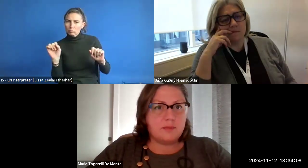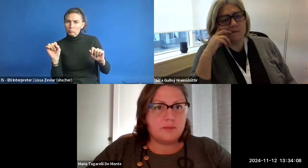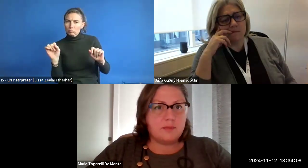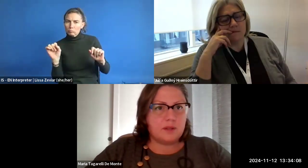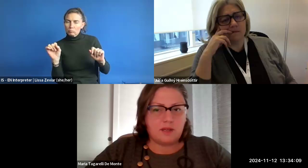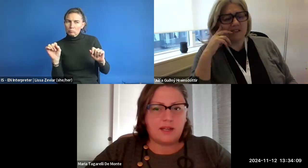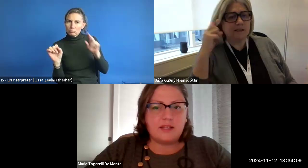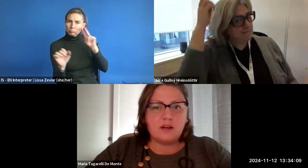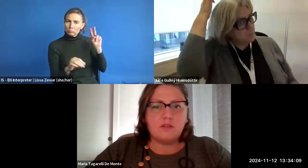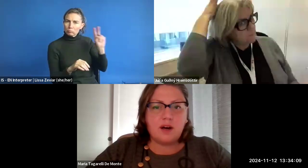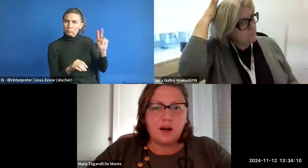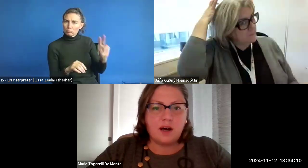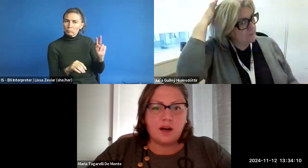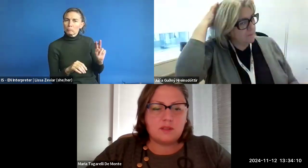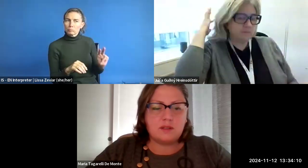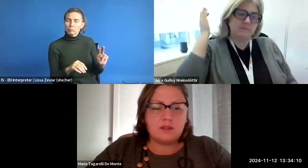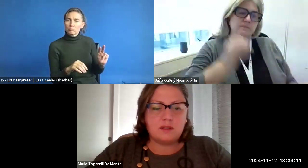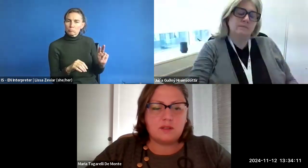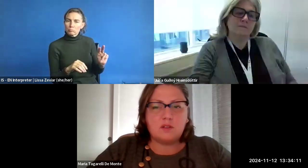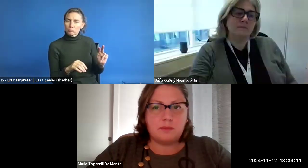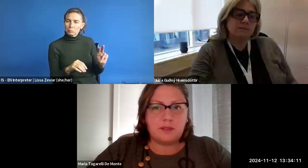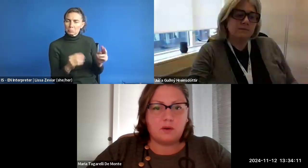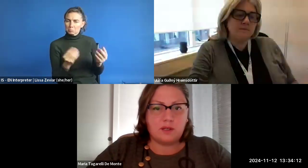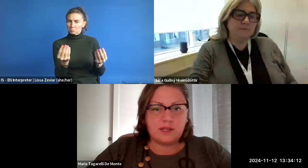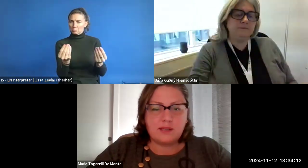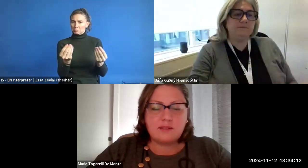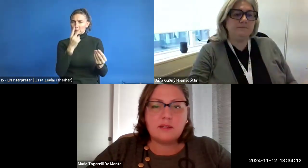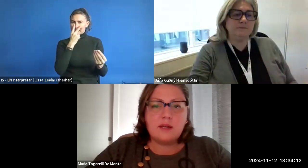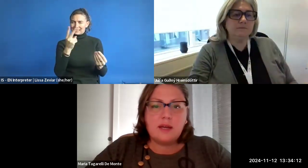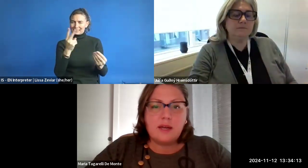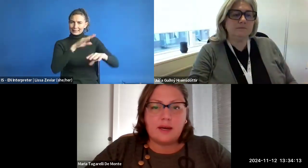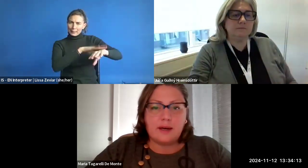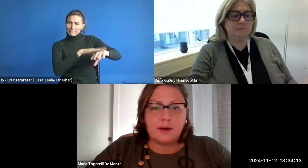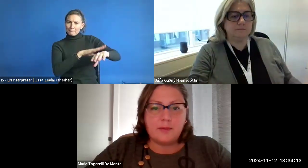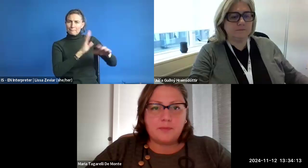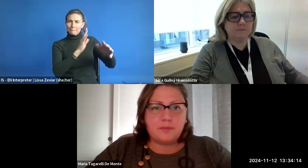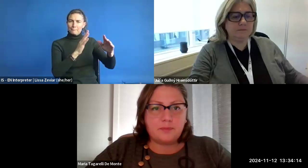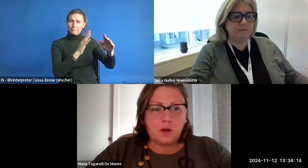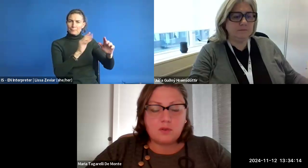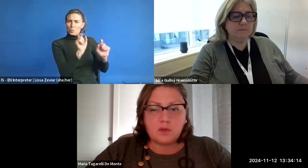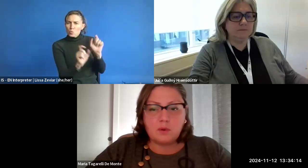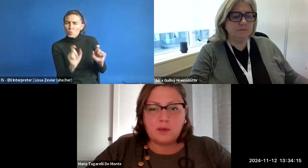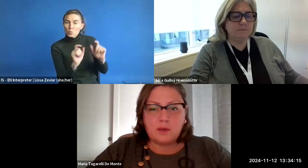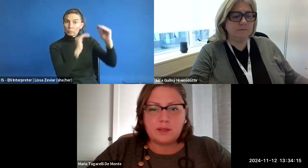rough idea of how the talks will be organized.